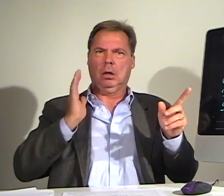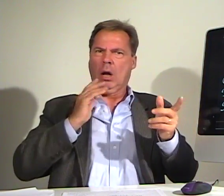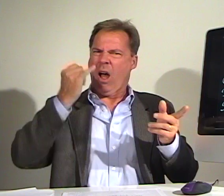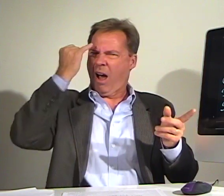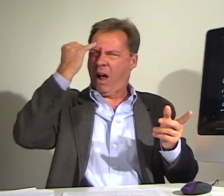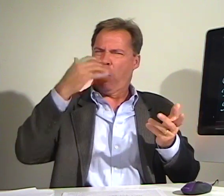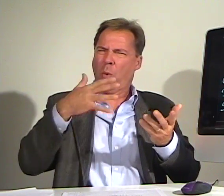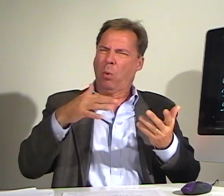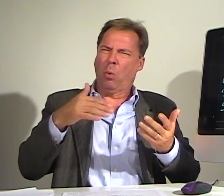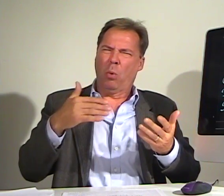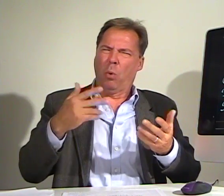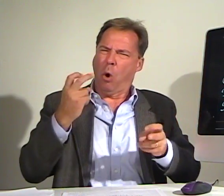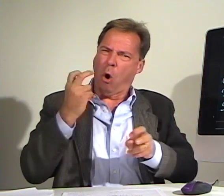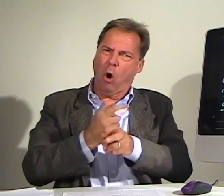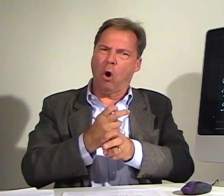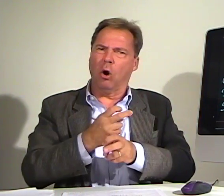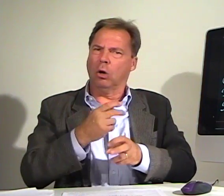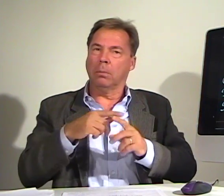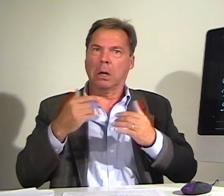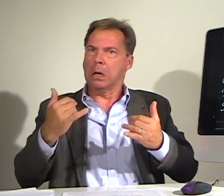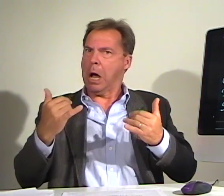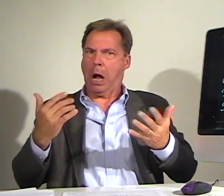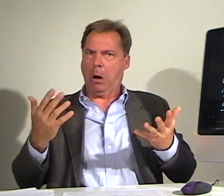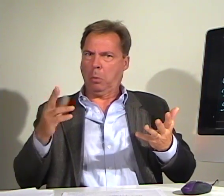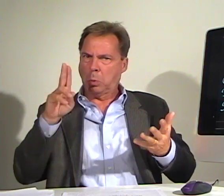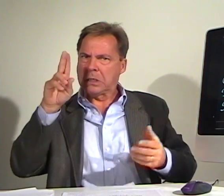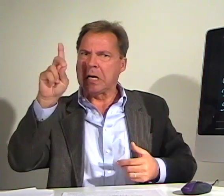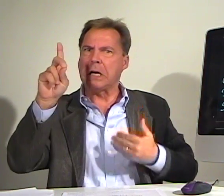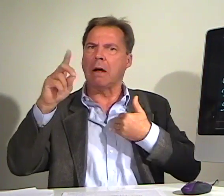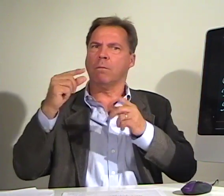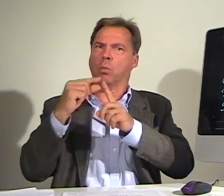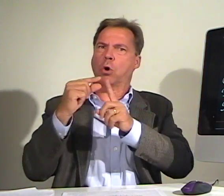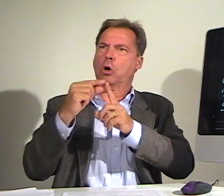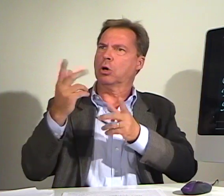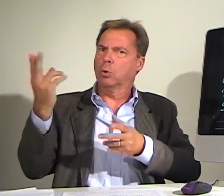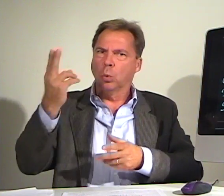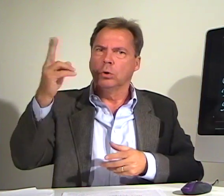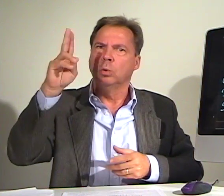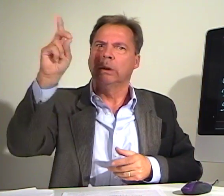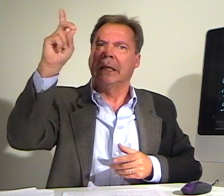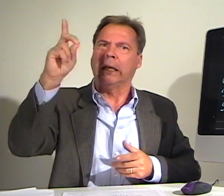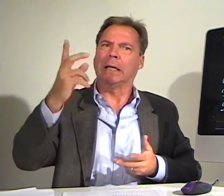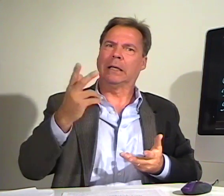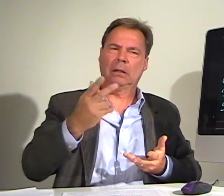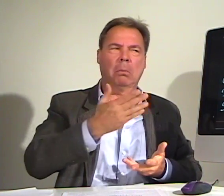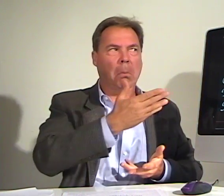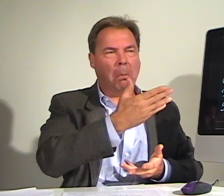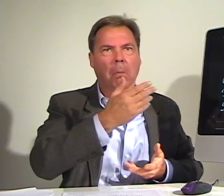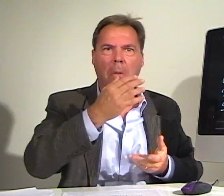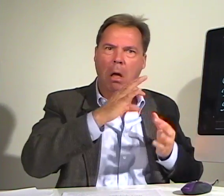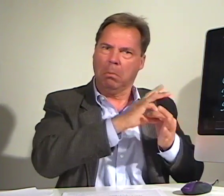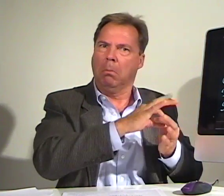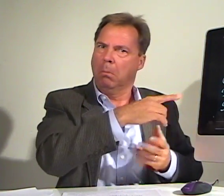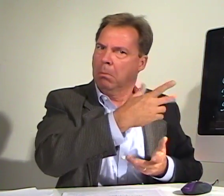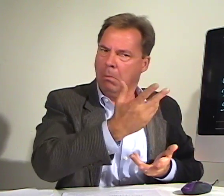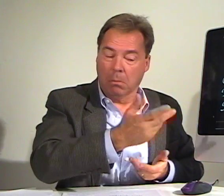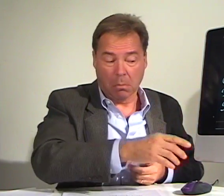again realized it was so much easier with using them. Again, the idea of universal design, being able to use deaf individuals